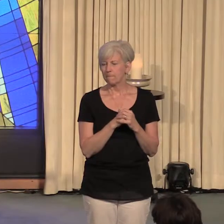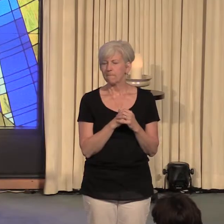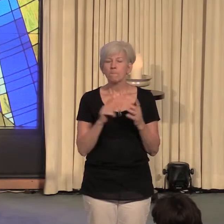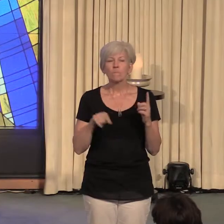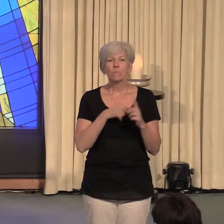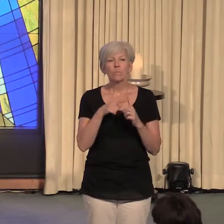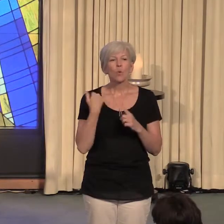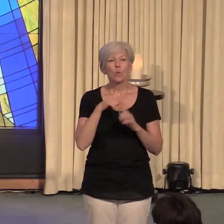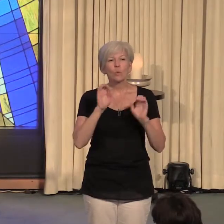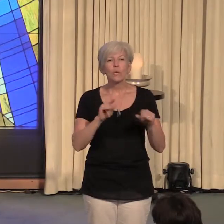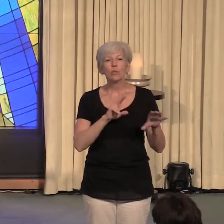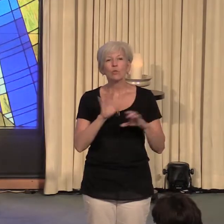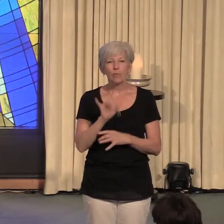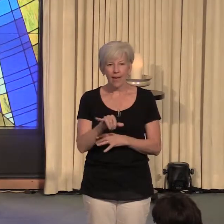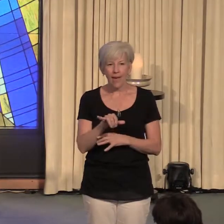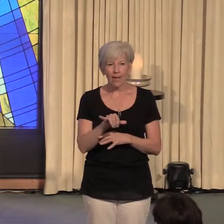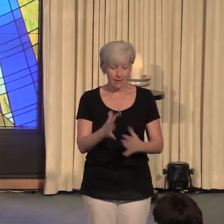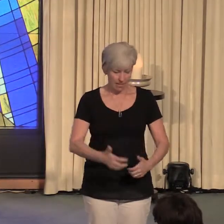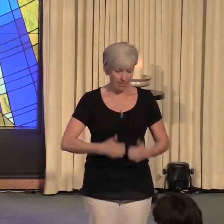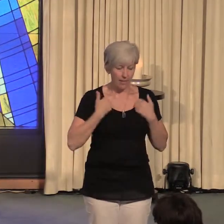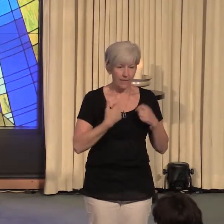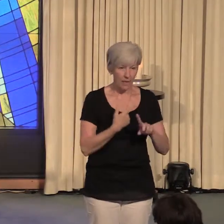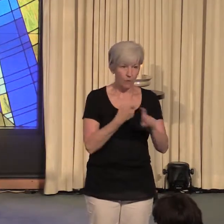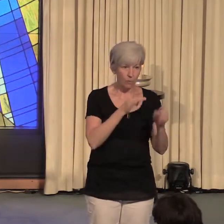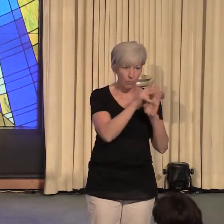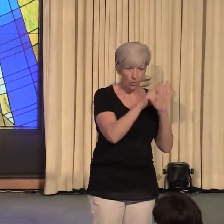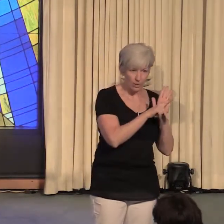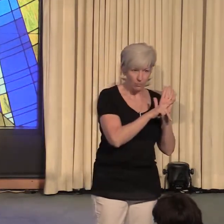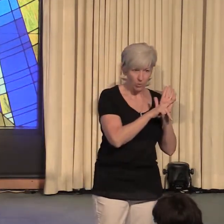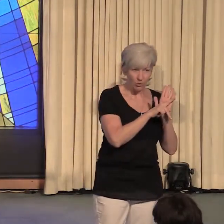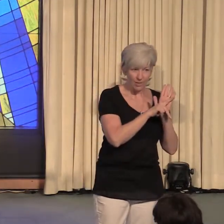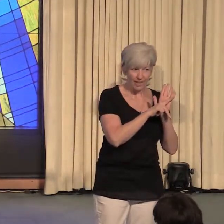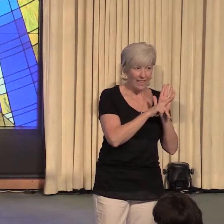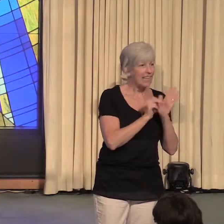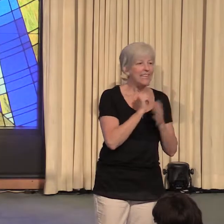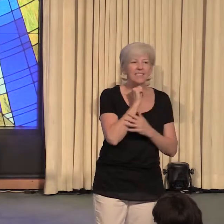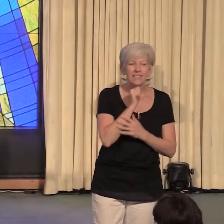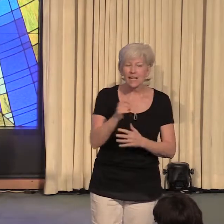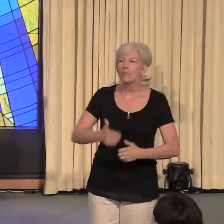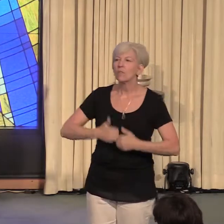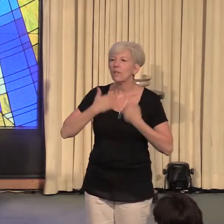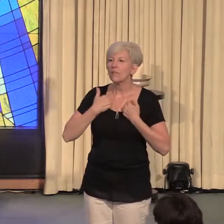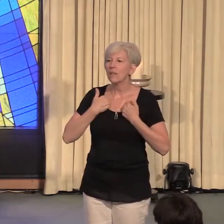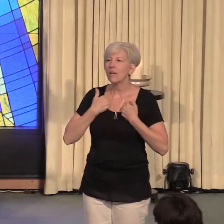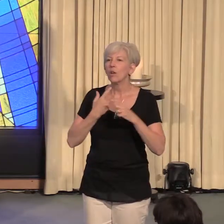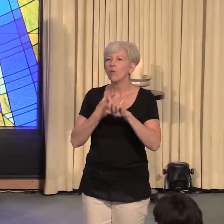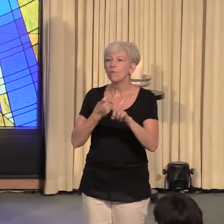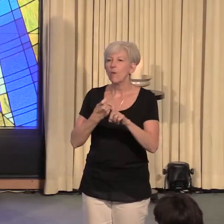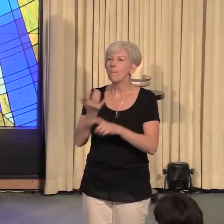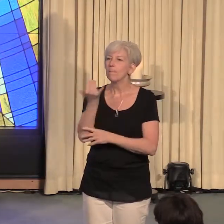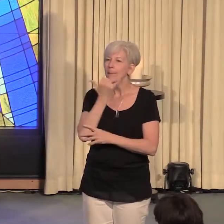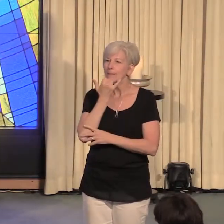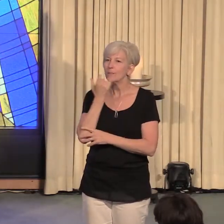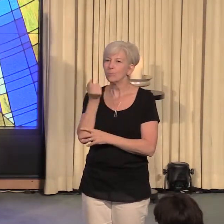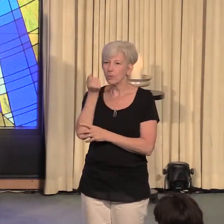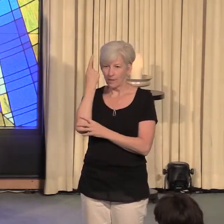When we can do that, we're living from principle instead of living from misperception. And